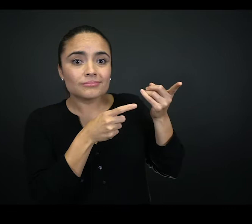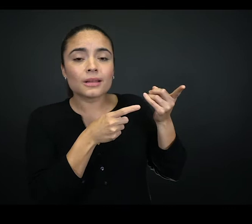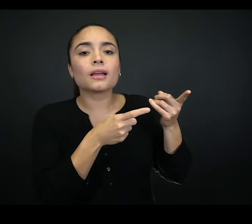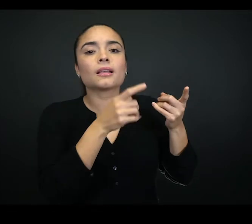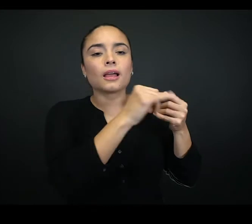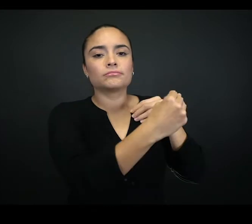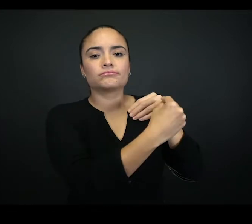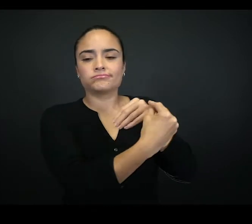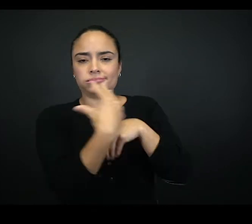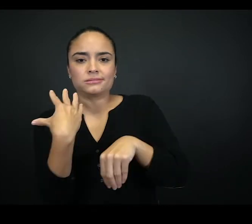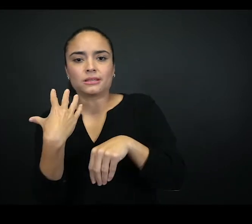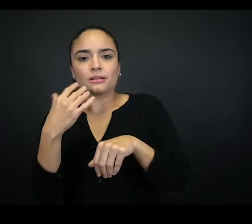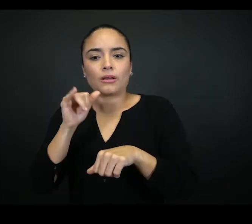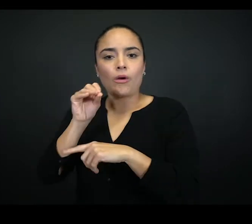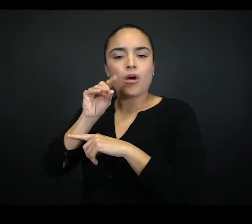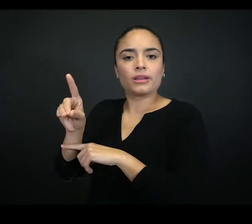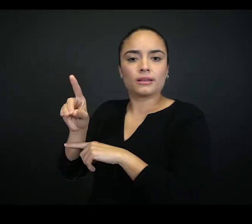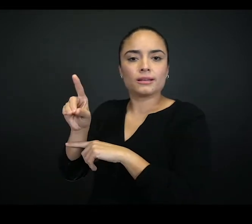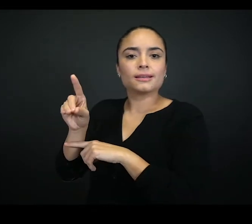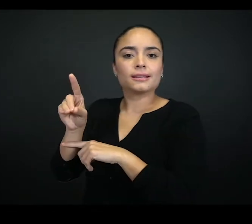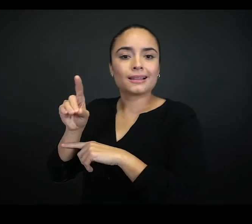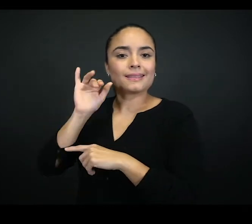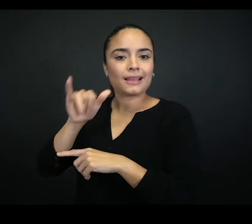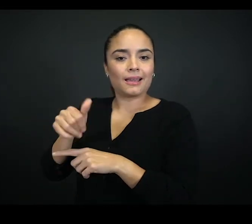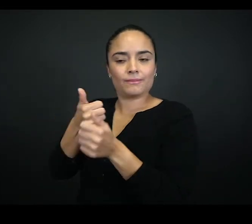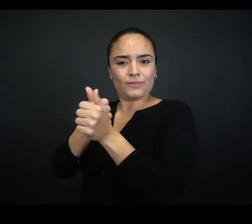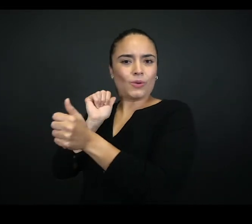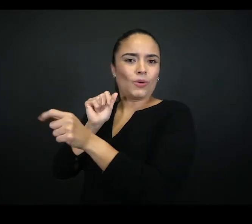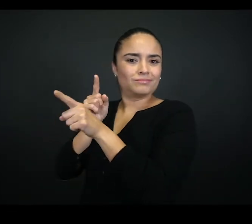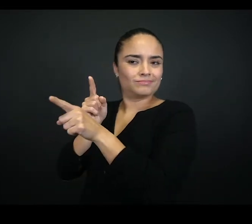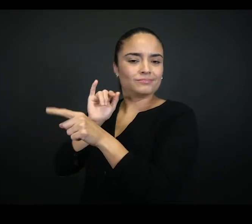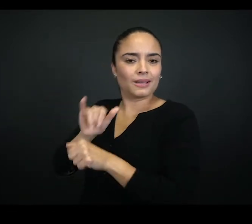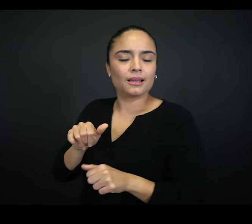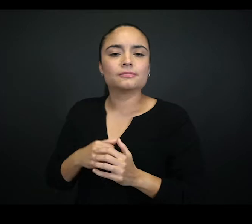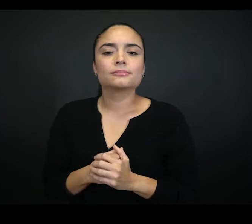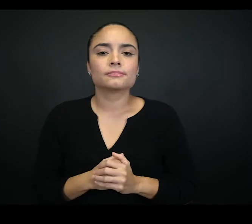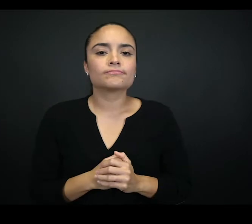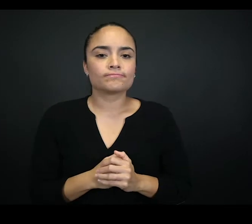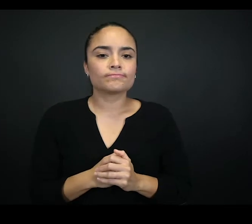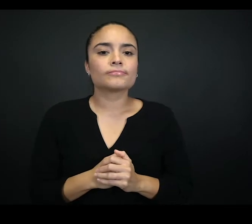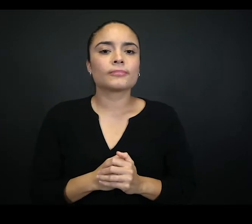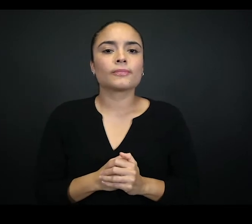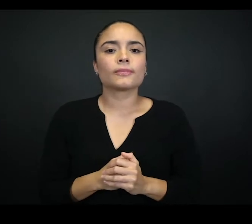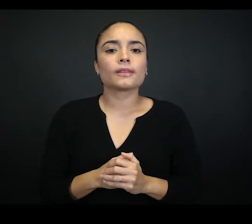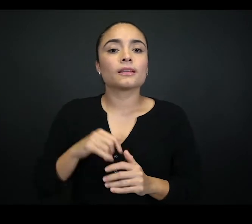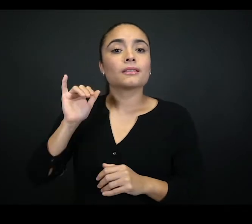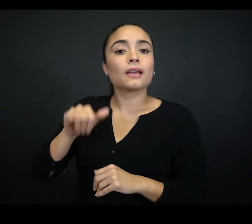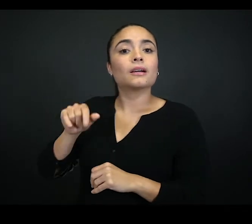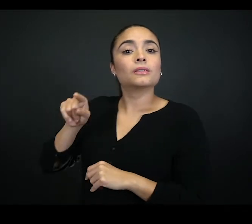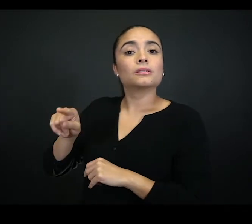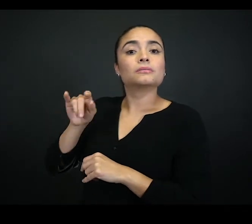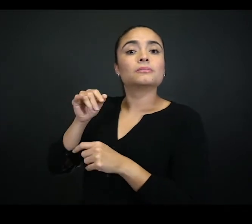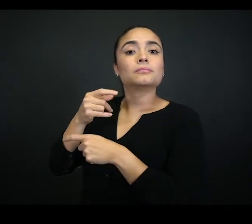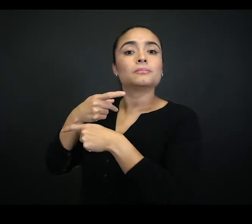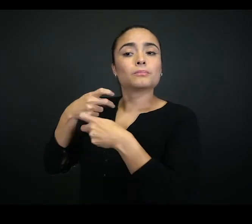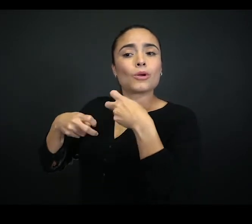overdoses in the community, is that and people using alone, because then you can't respond to it, but really the toxic drug supply is